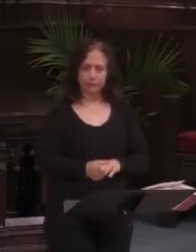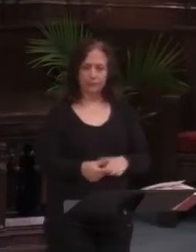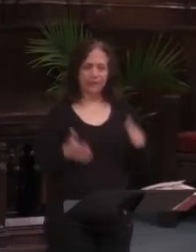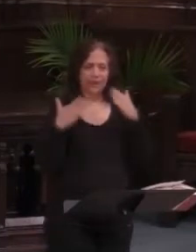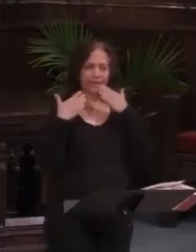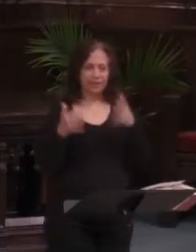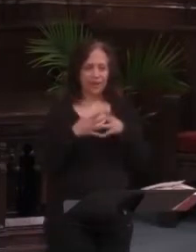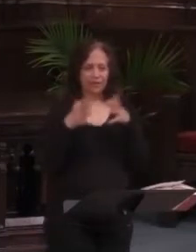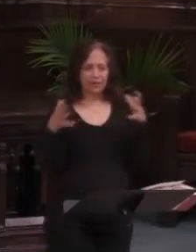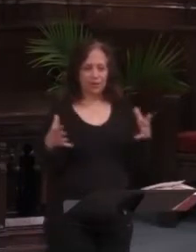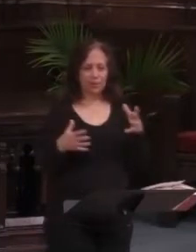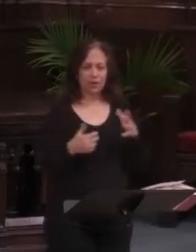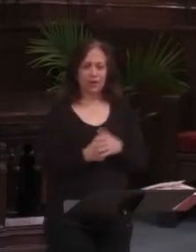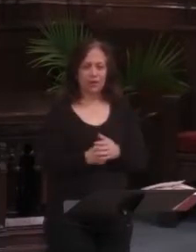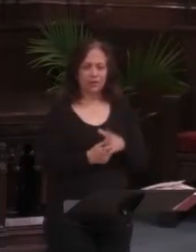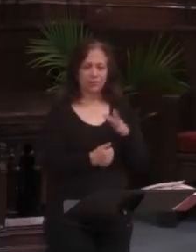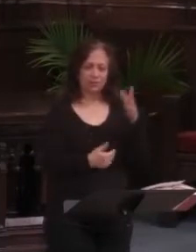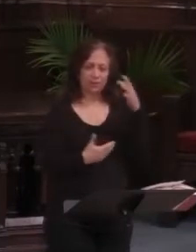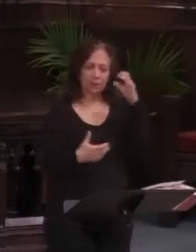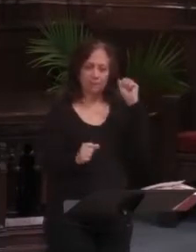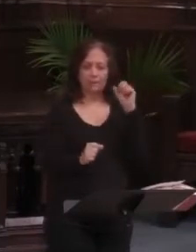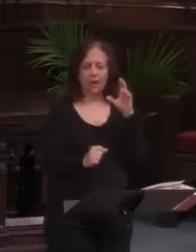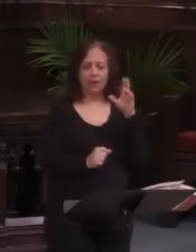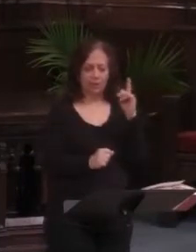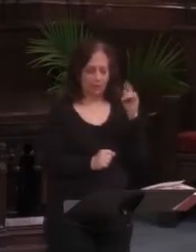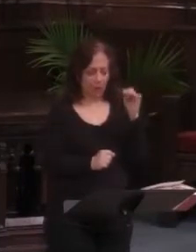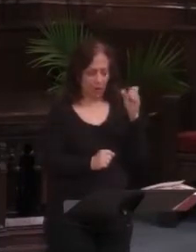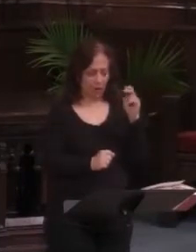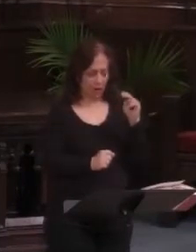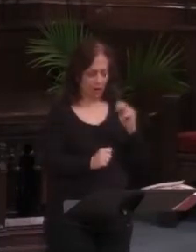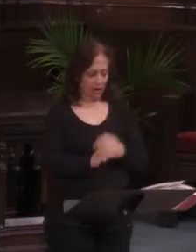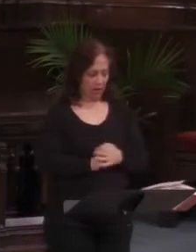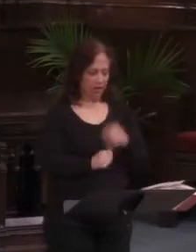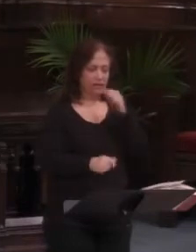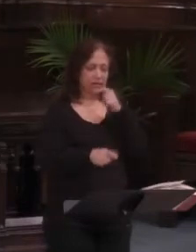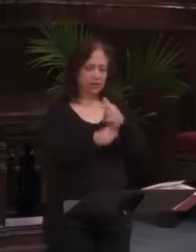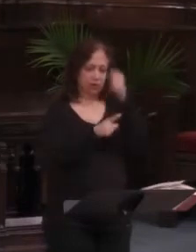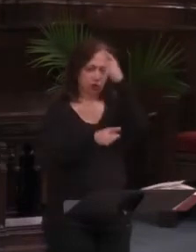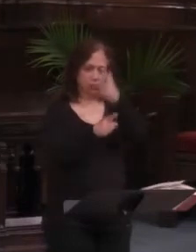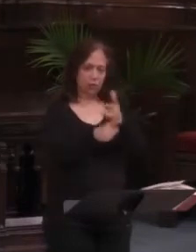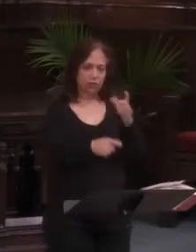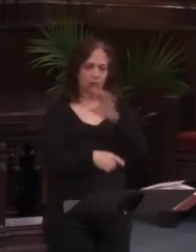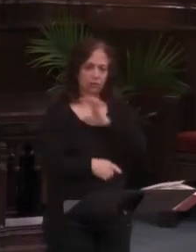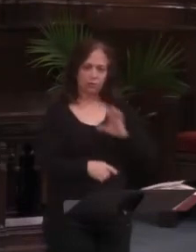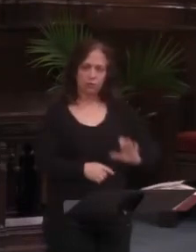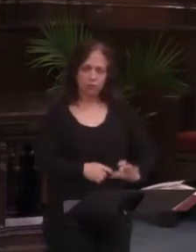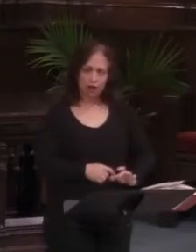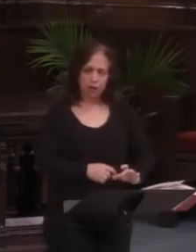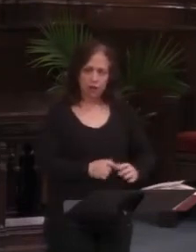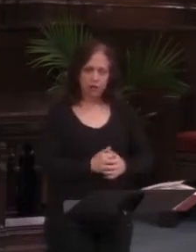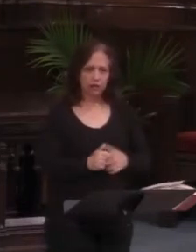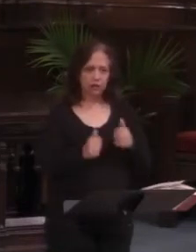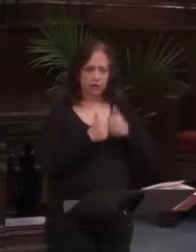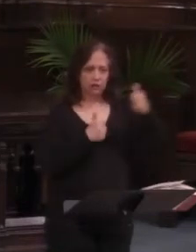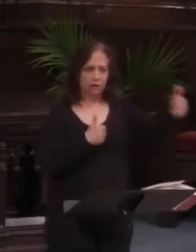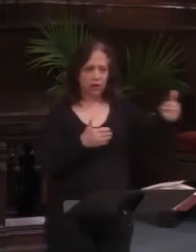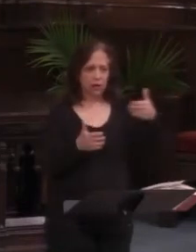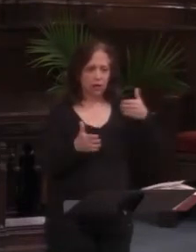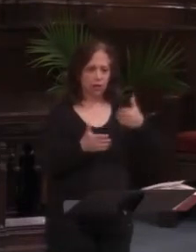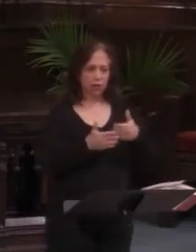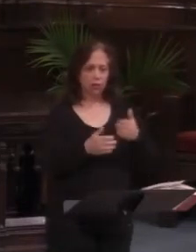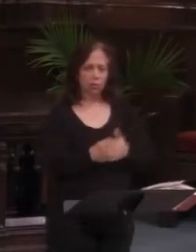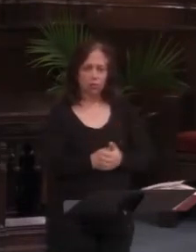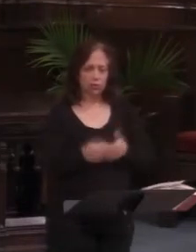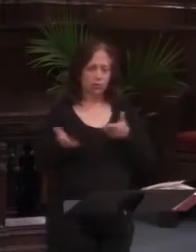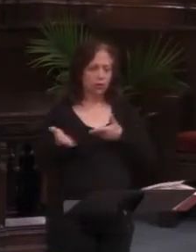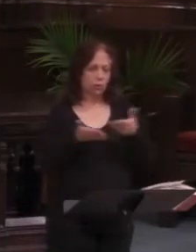Thank you so much, Mayor Bronin. Sisters and brothers in Christ, God invites us to bring our doubts